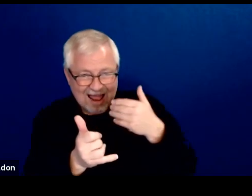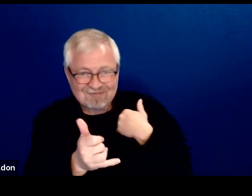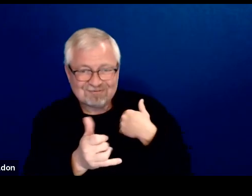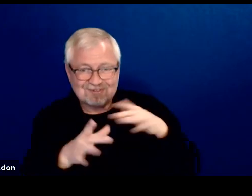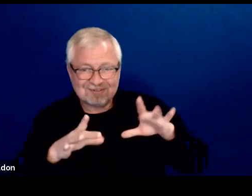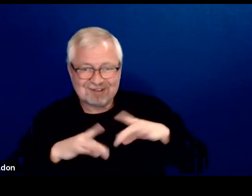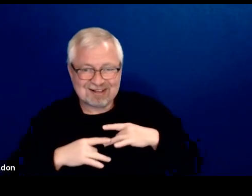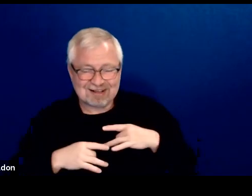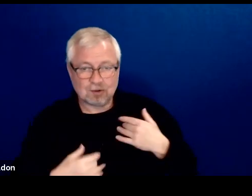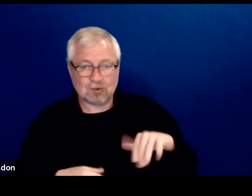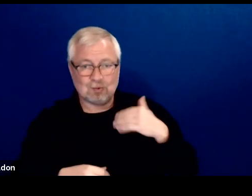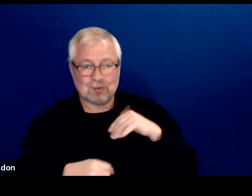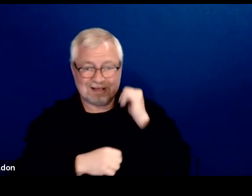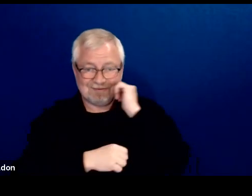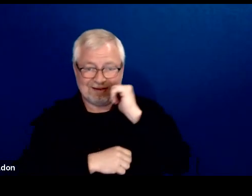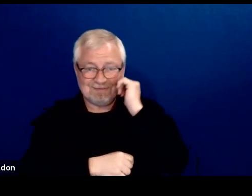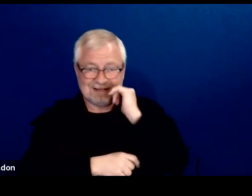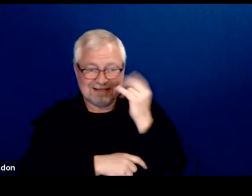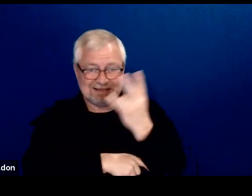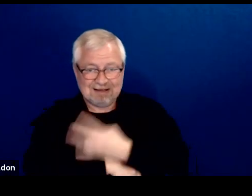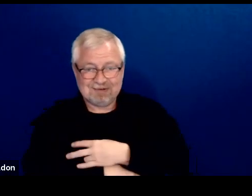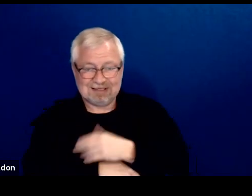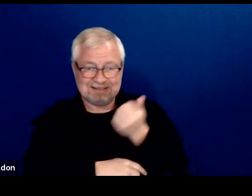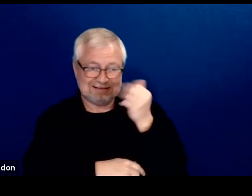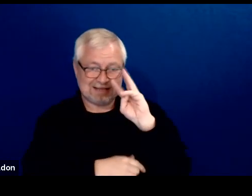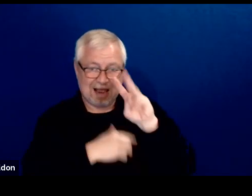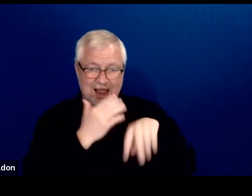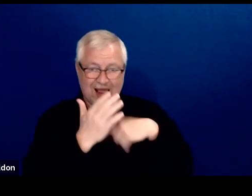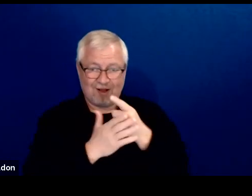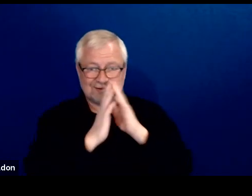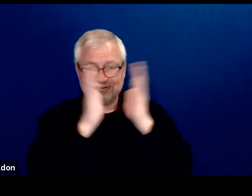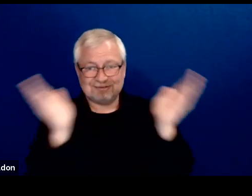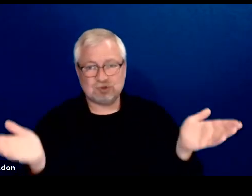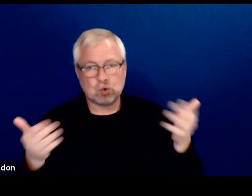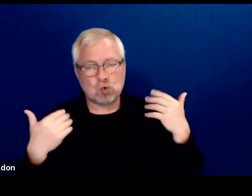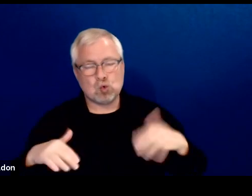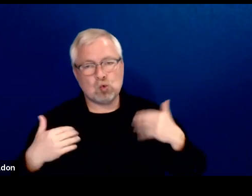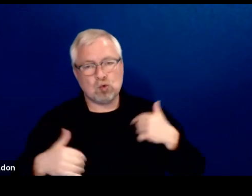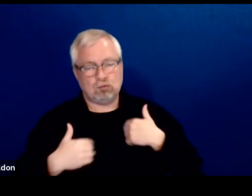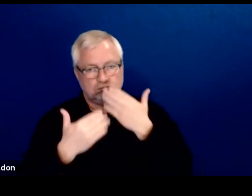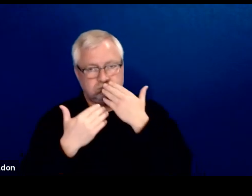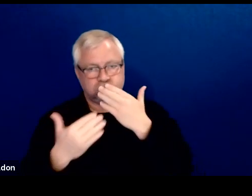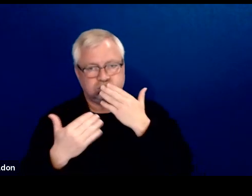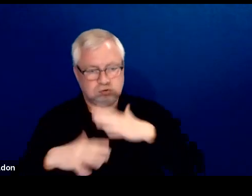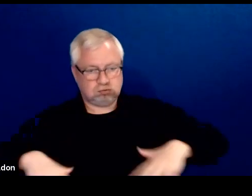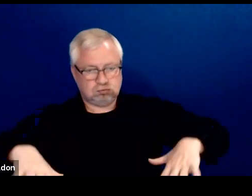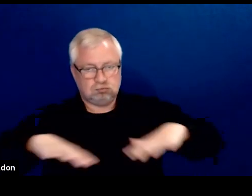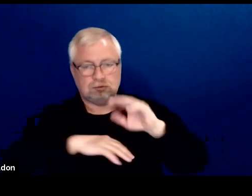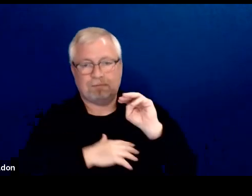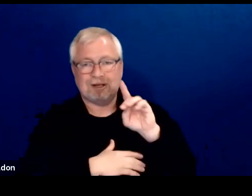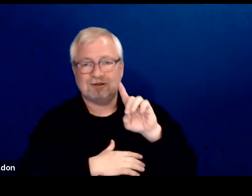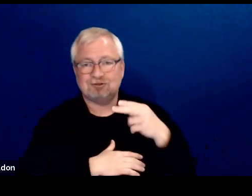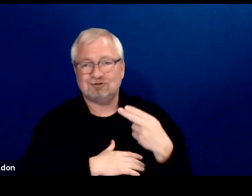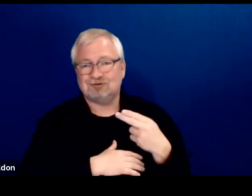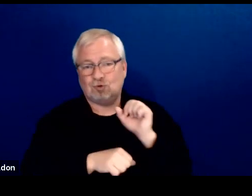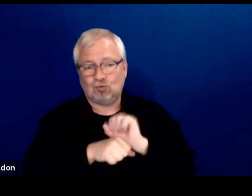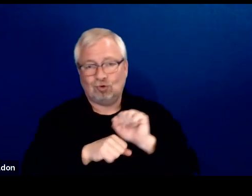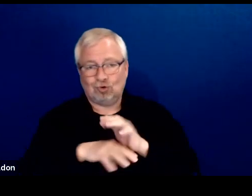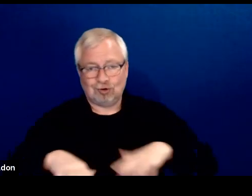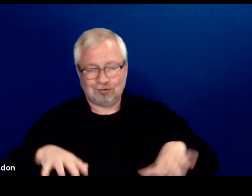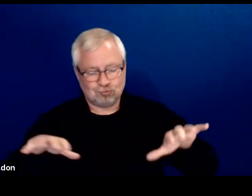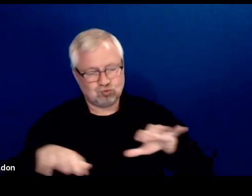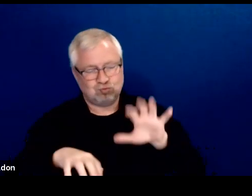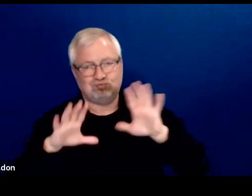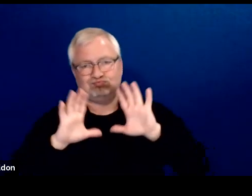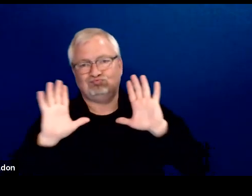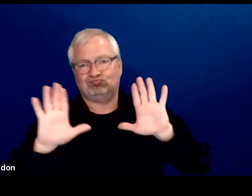thank our health department employees for doing this vital work to help contain the spread of the disease. I want to talk just a